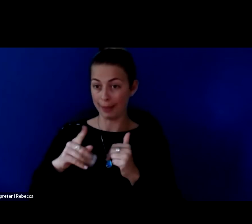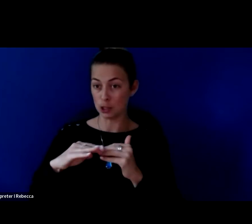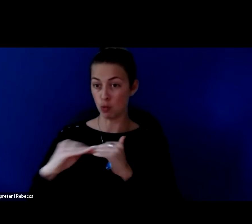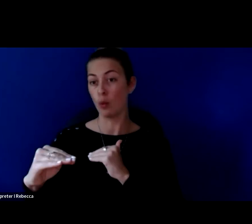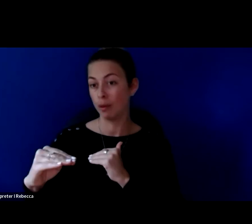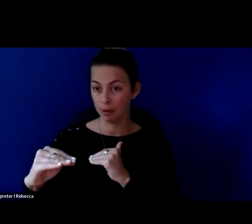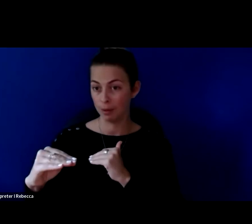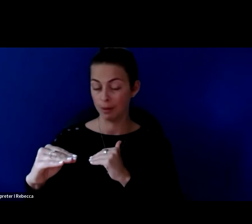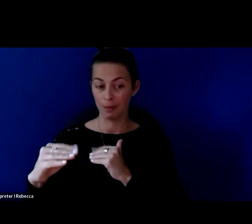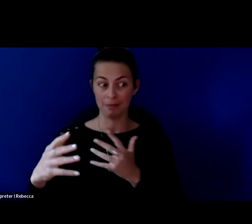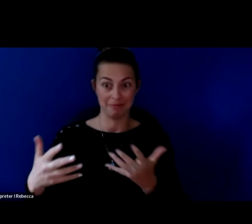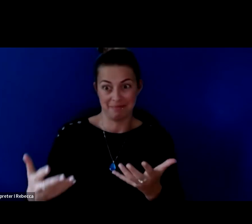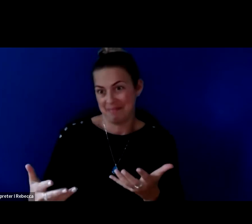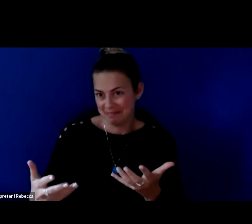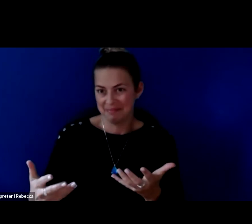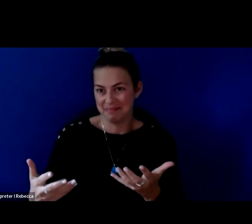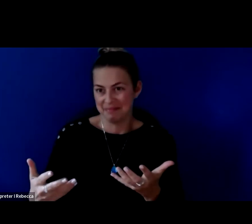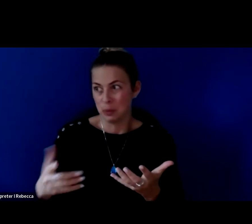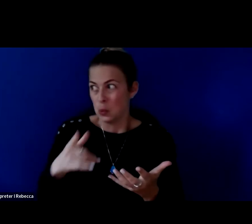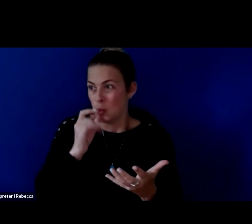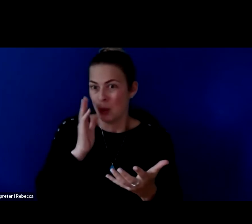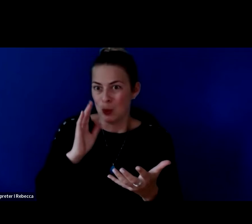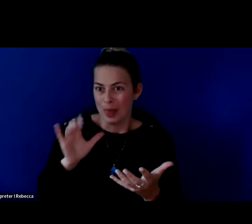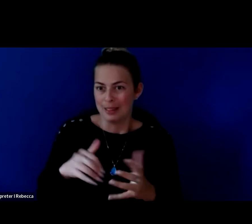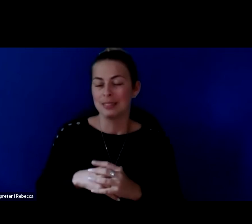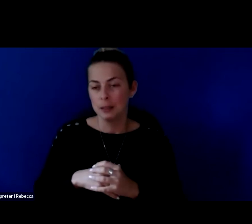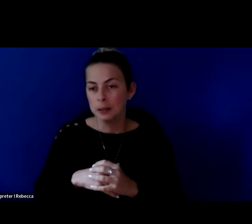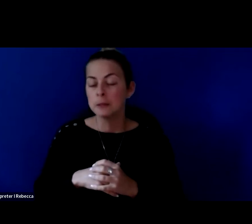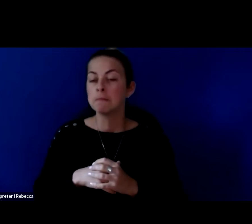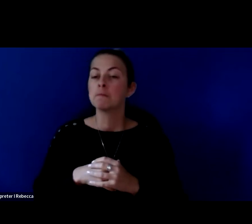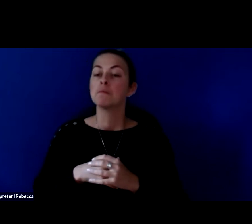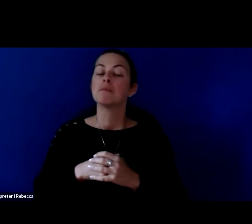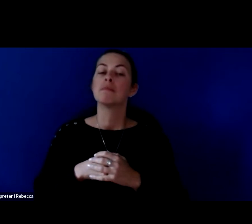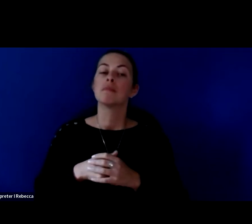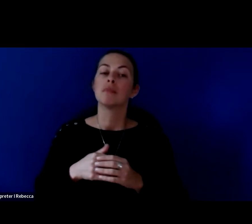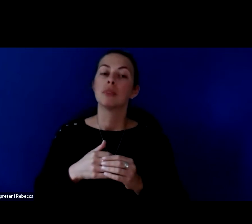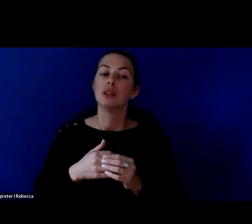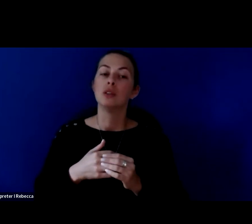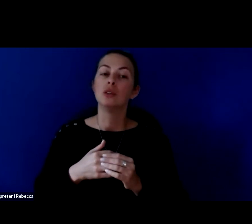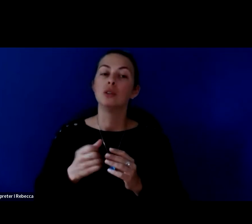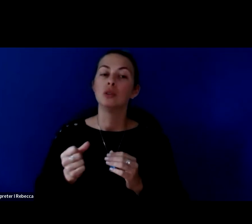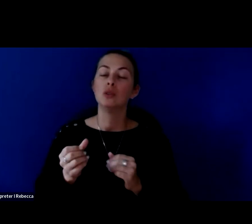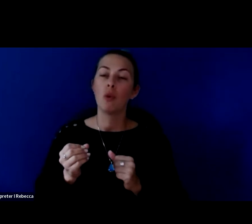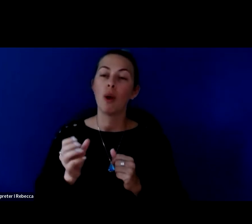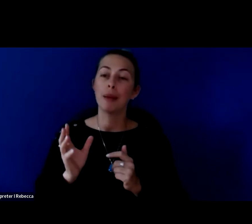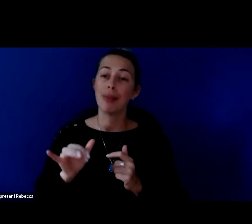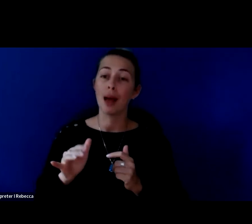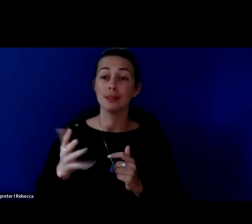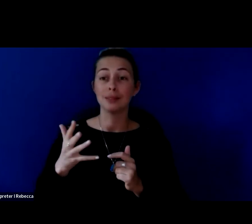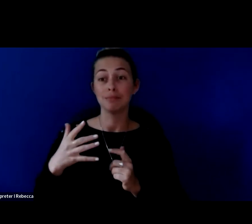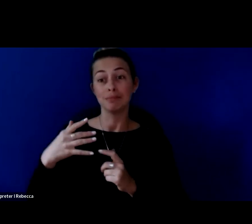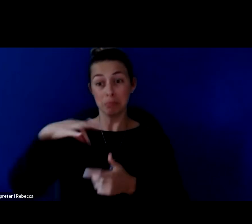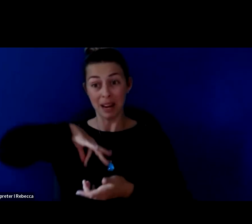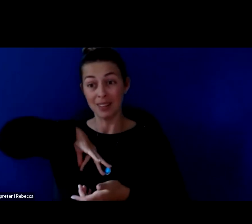the streets or not? And so in those contexts, a lot of analysts say that's kind of good for democracy